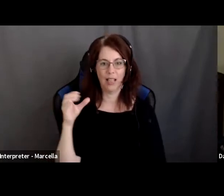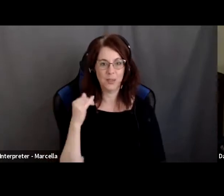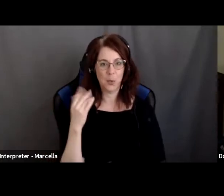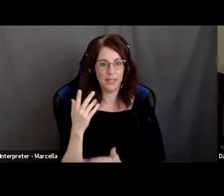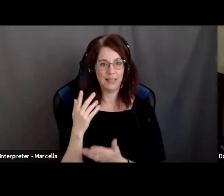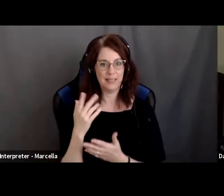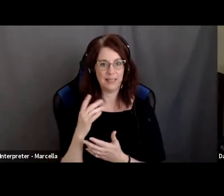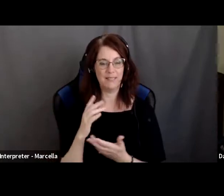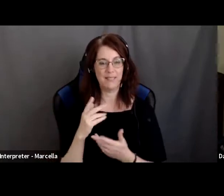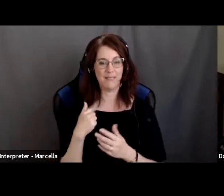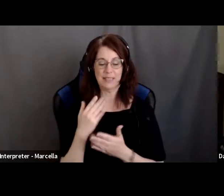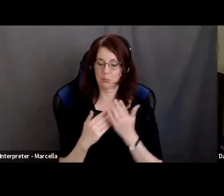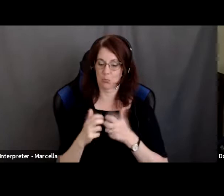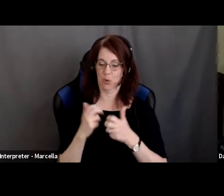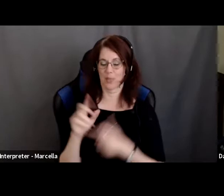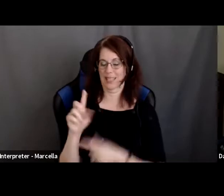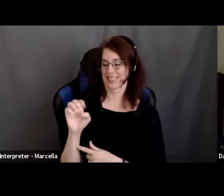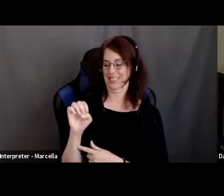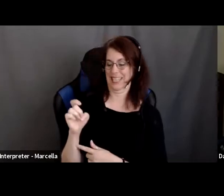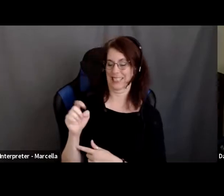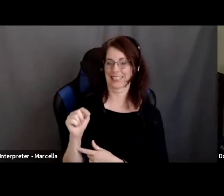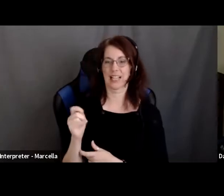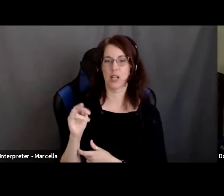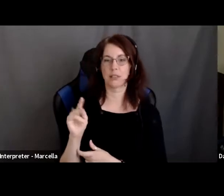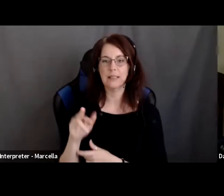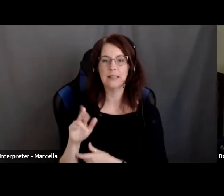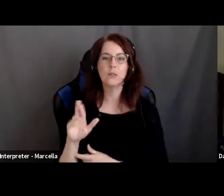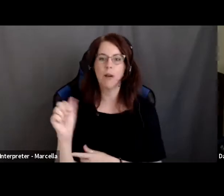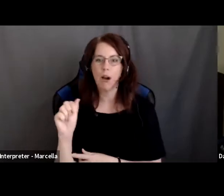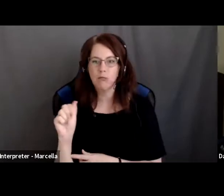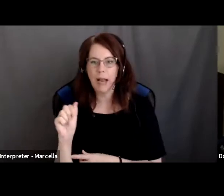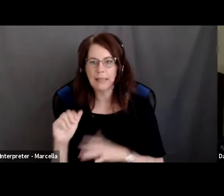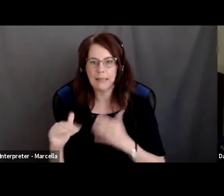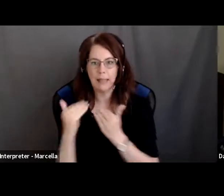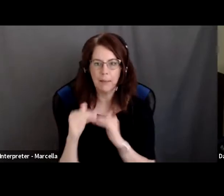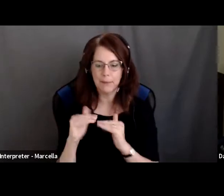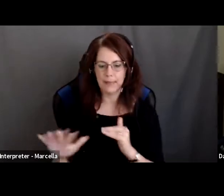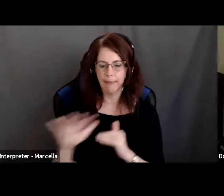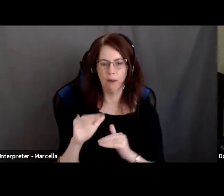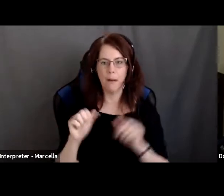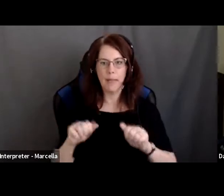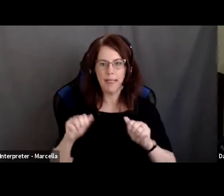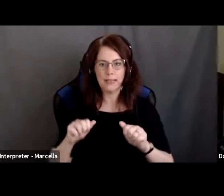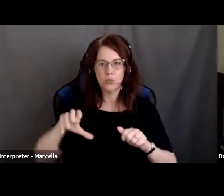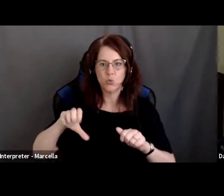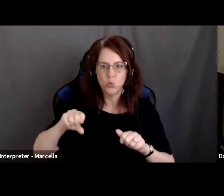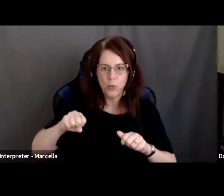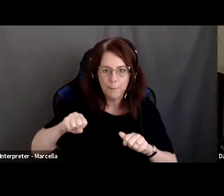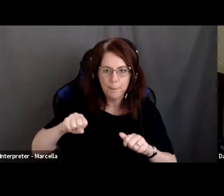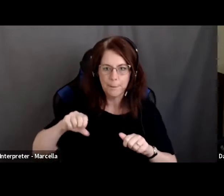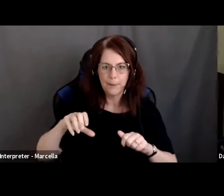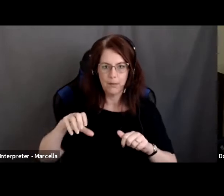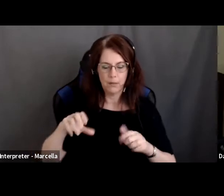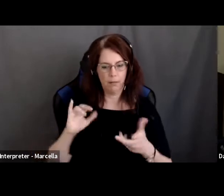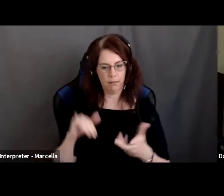trouble with dexterity, or if they do have something like arthritis that impacts their ability to grip, those